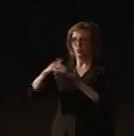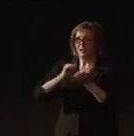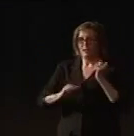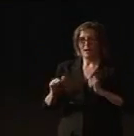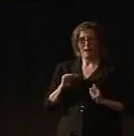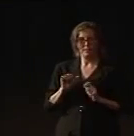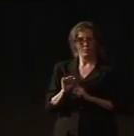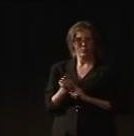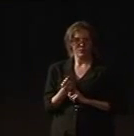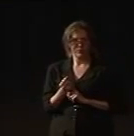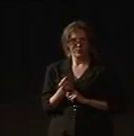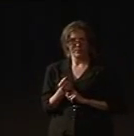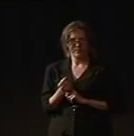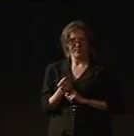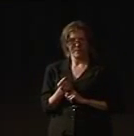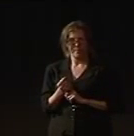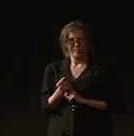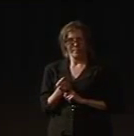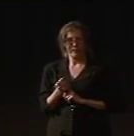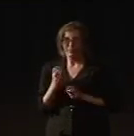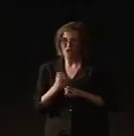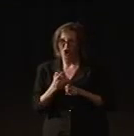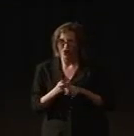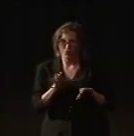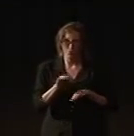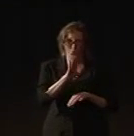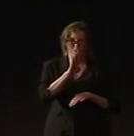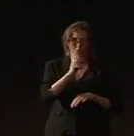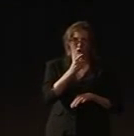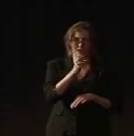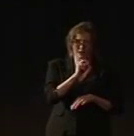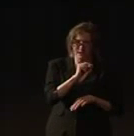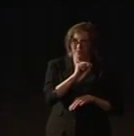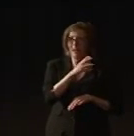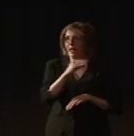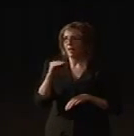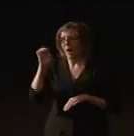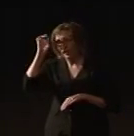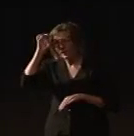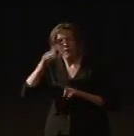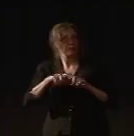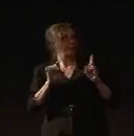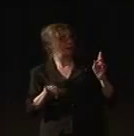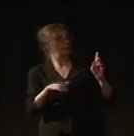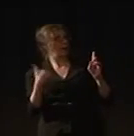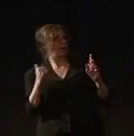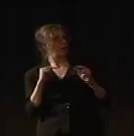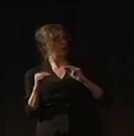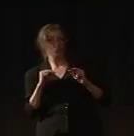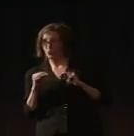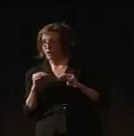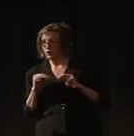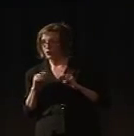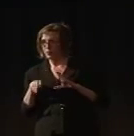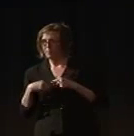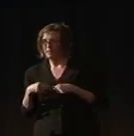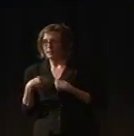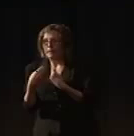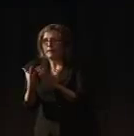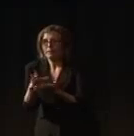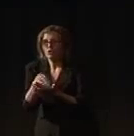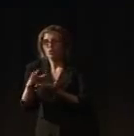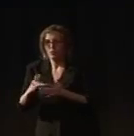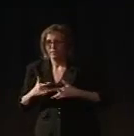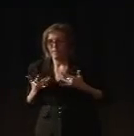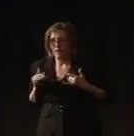course, it's more difficult to do that with Bergson and Einstein, but here it's a very, very important feature which makes students realize for themselves what